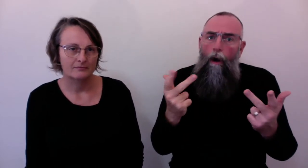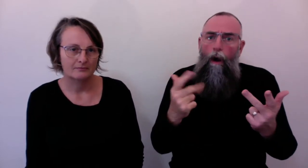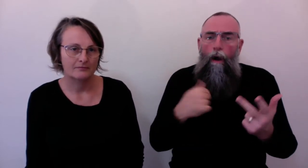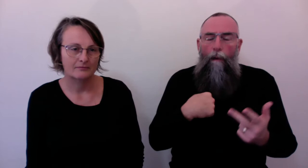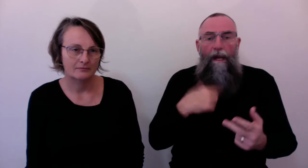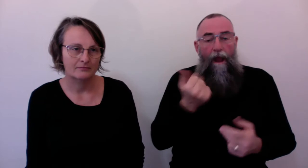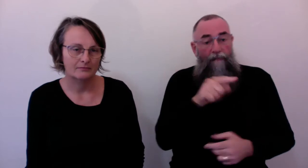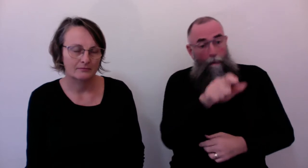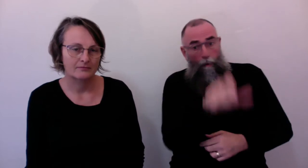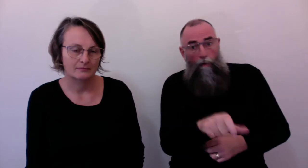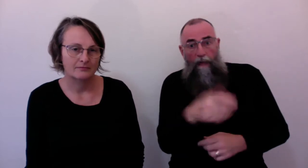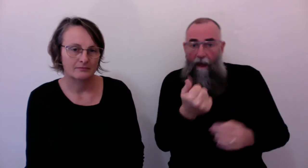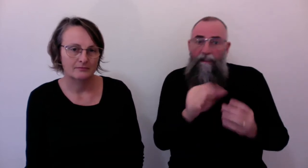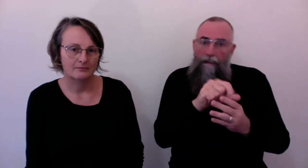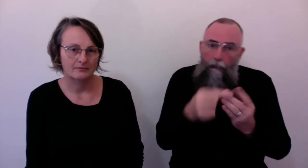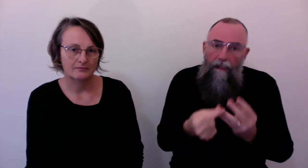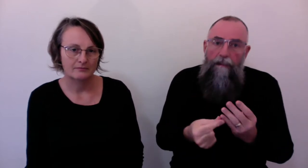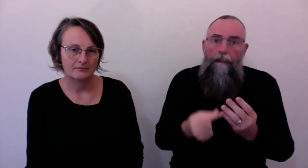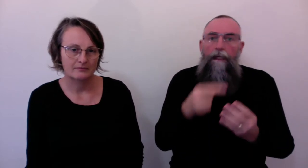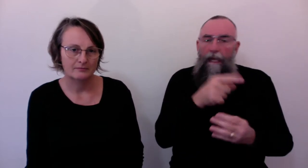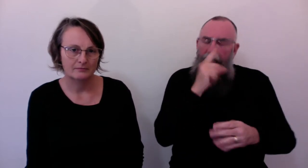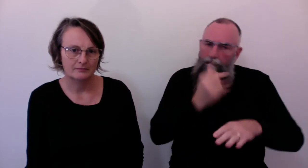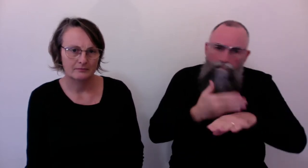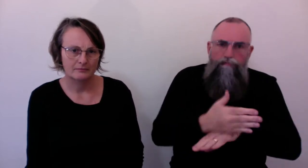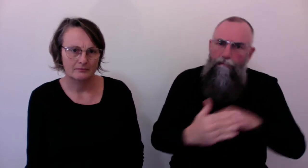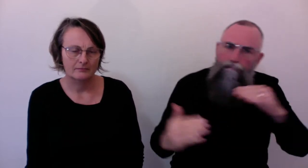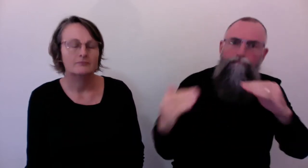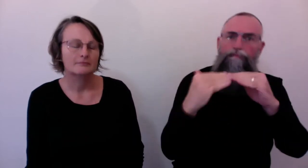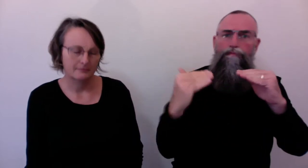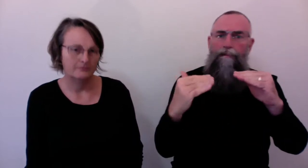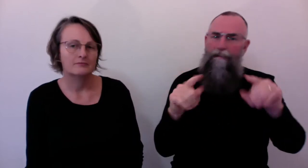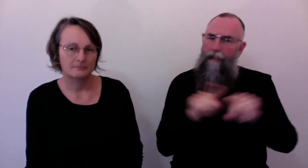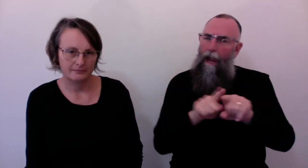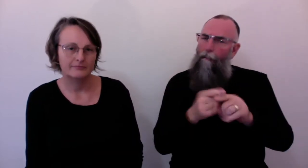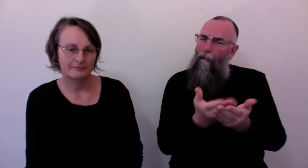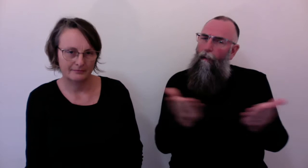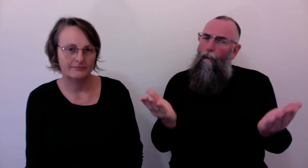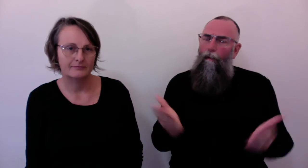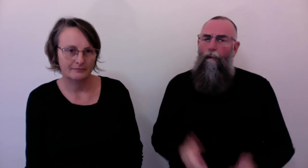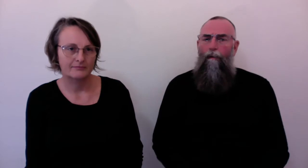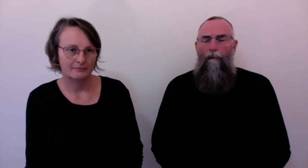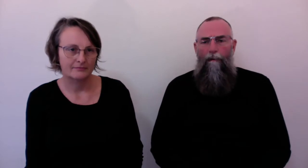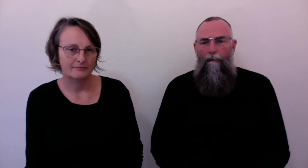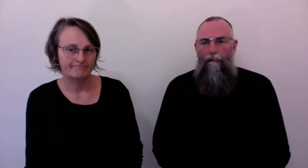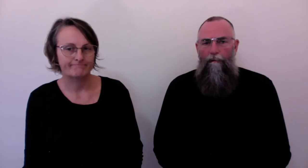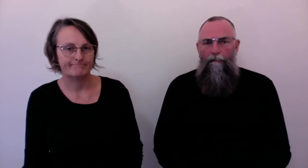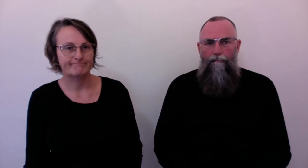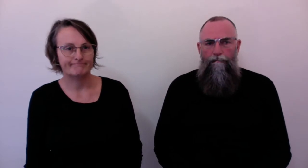disability, that he can work as hard as anyone else at Yeah. the school as Mhm. well. Yes. Like that. Oh, I just lost my train of thought. I was gonna